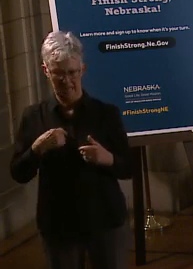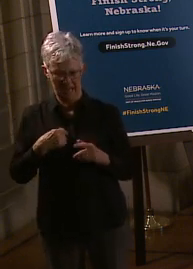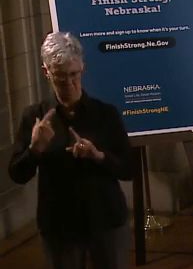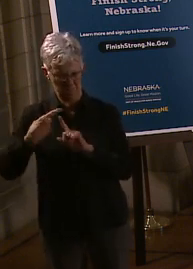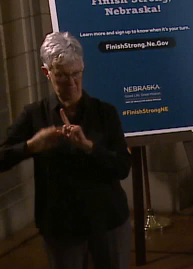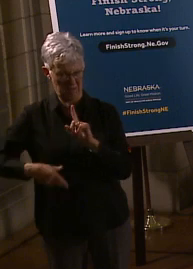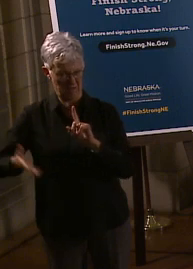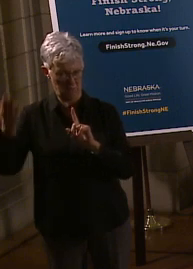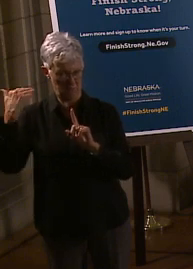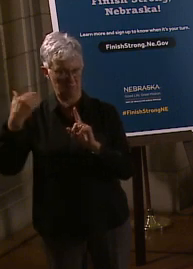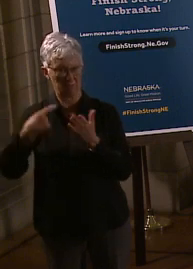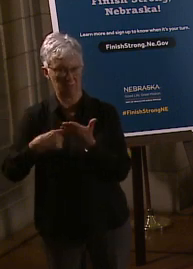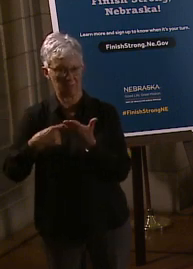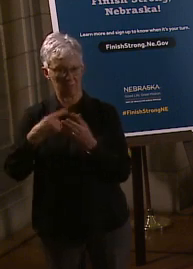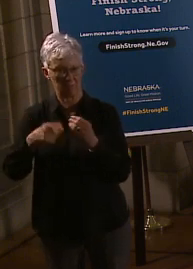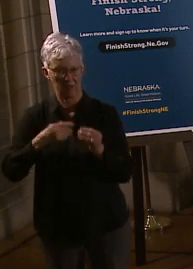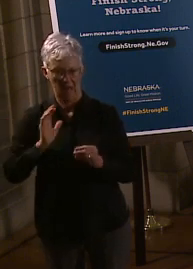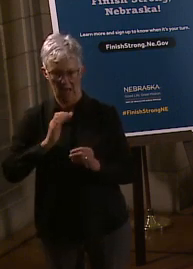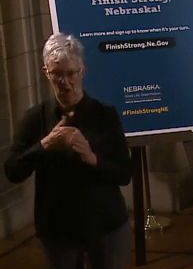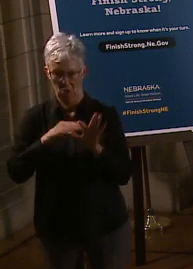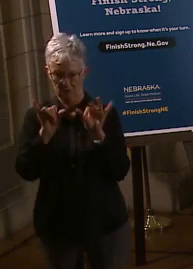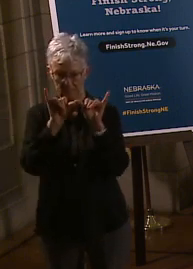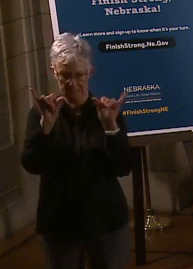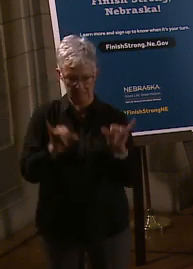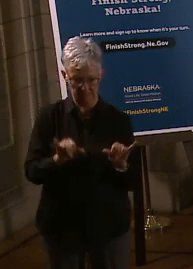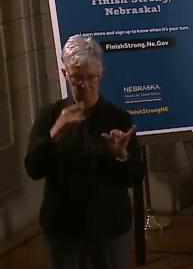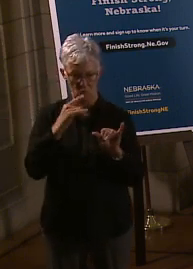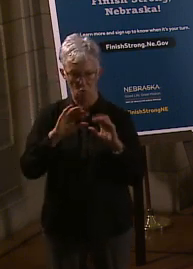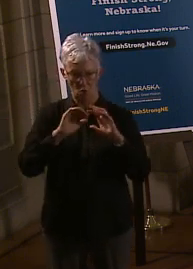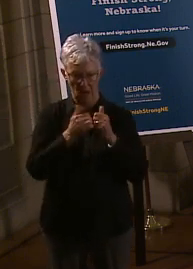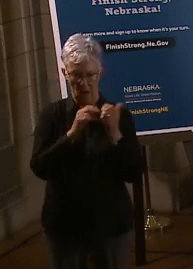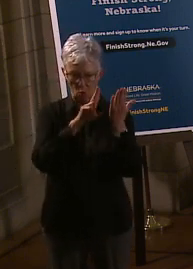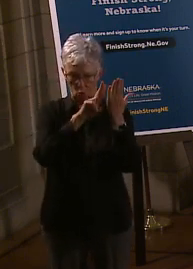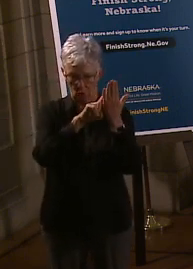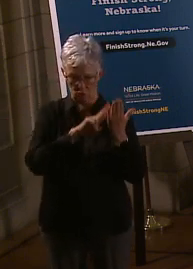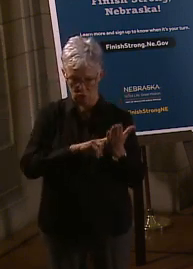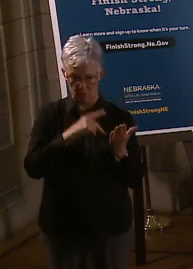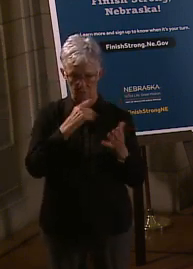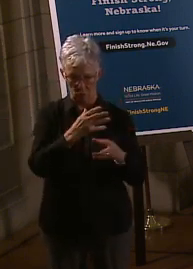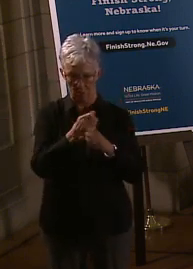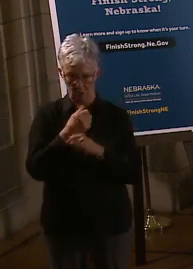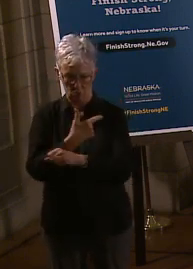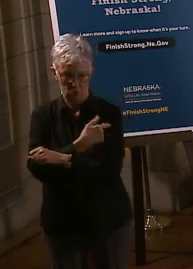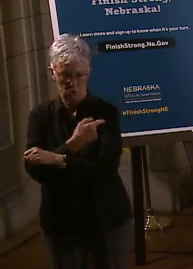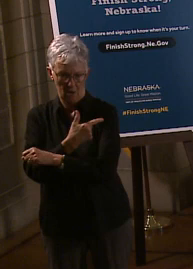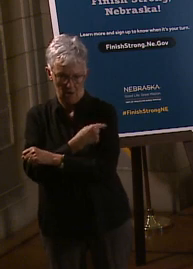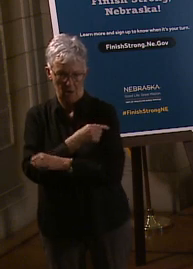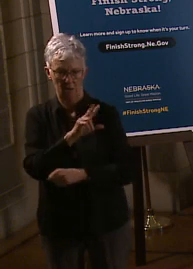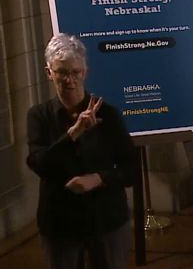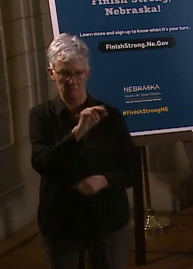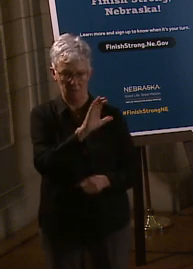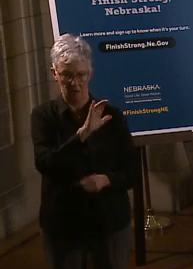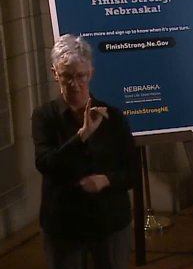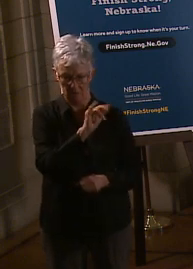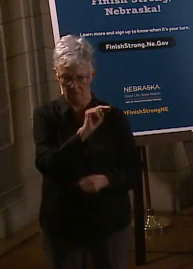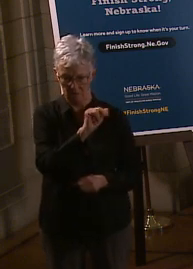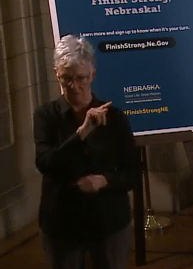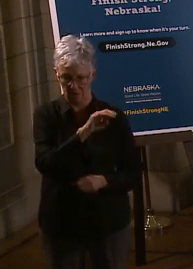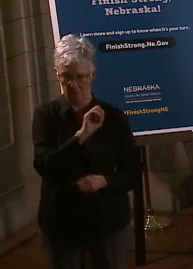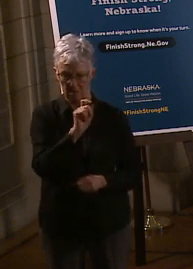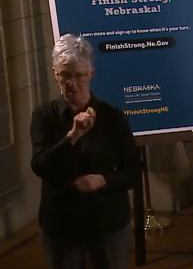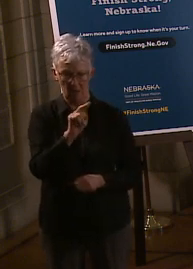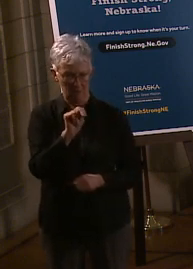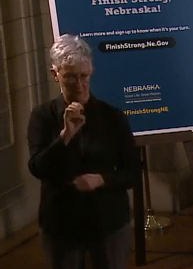ago about the registration system, and the governor talked about it, vaccinate.ne.gov. We have about 250,000 vaccinations